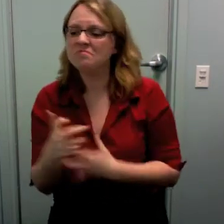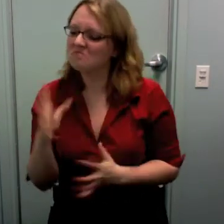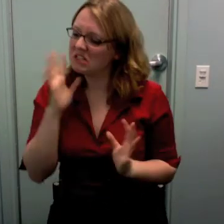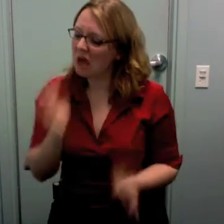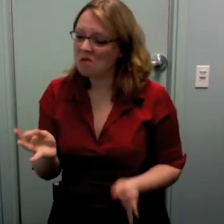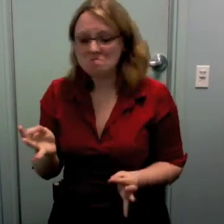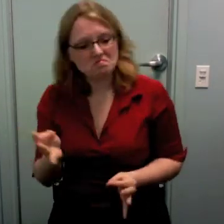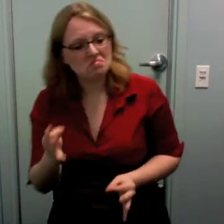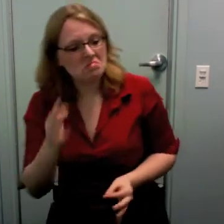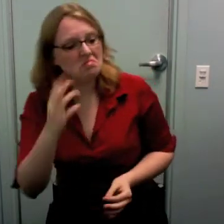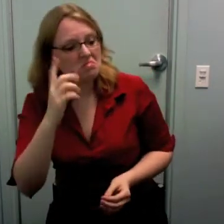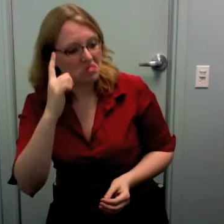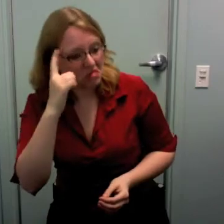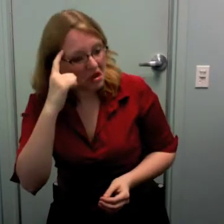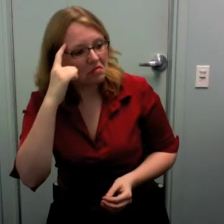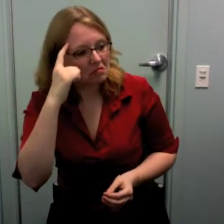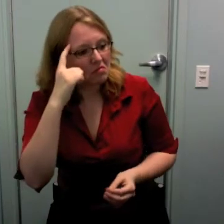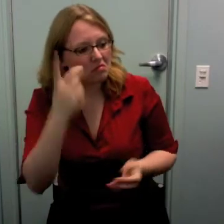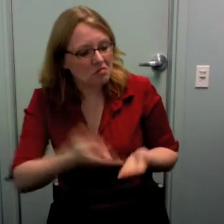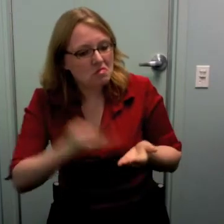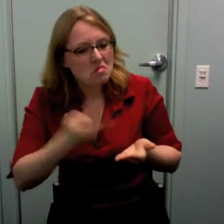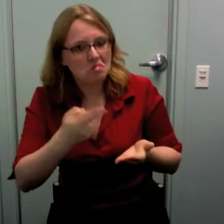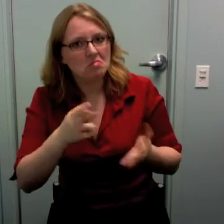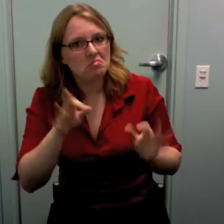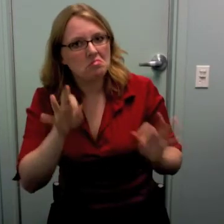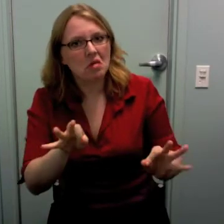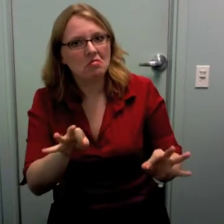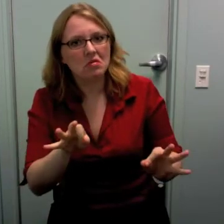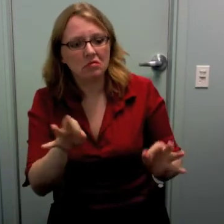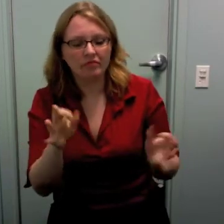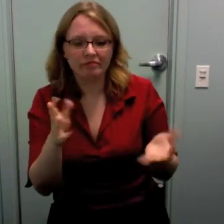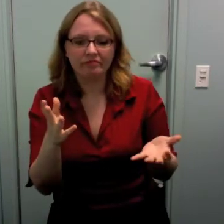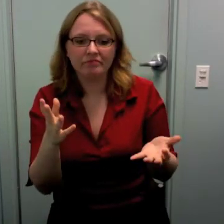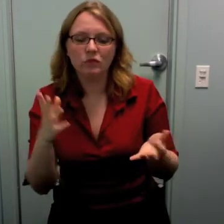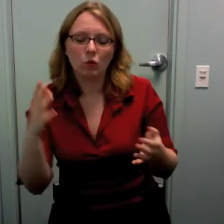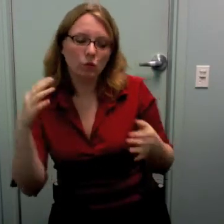breakfast. Now naughty Goldilocks had left the spoon of the great huge bear